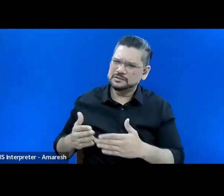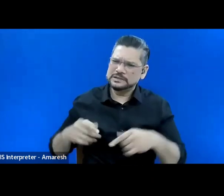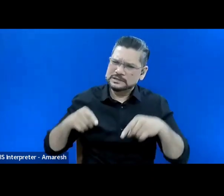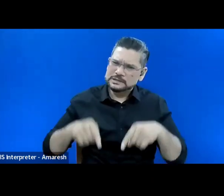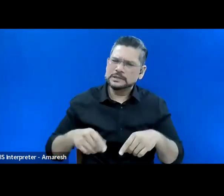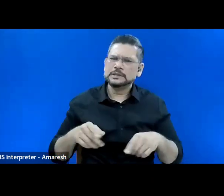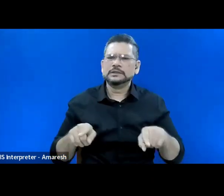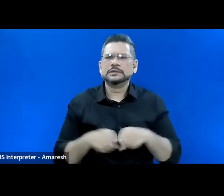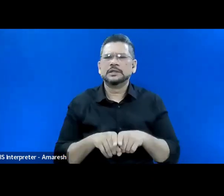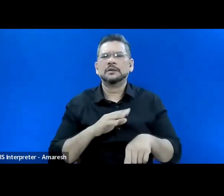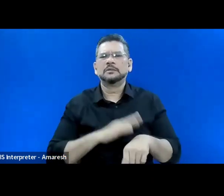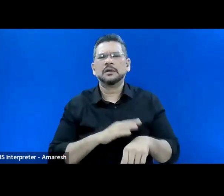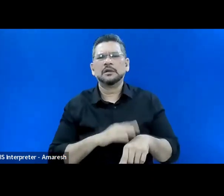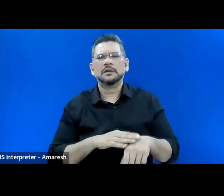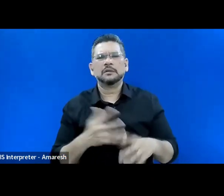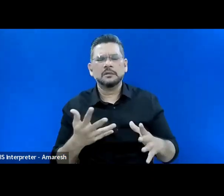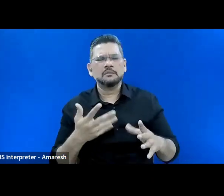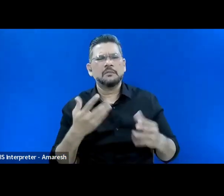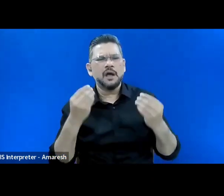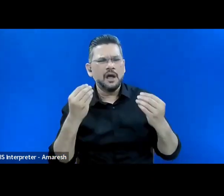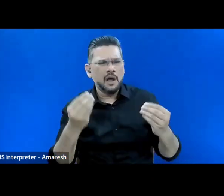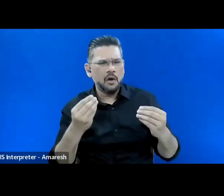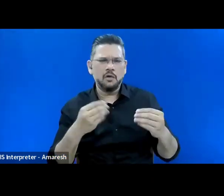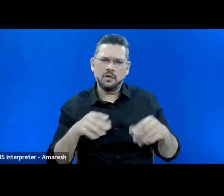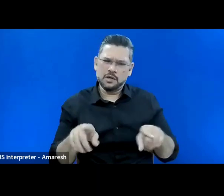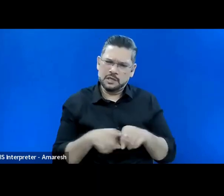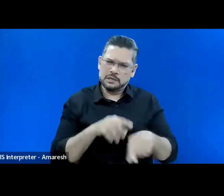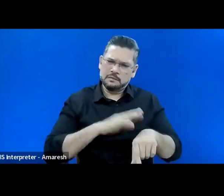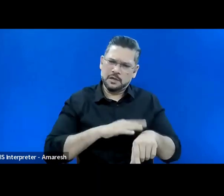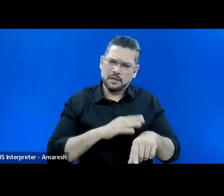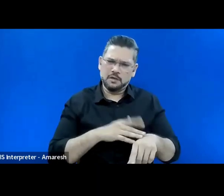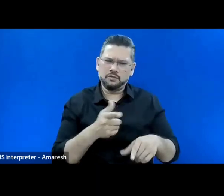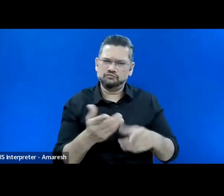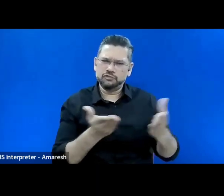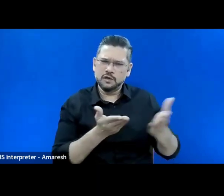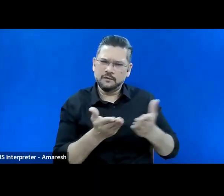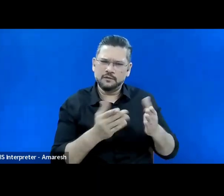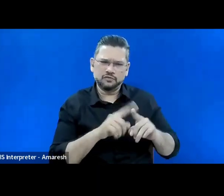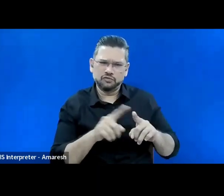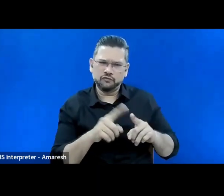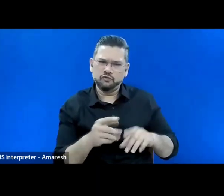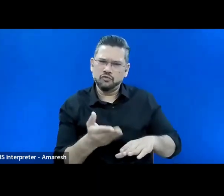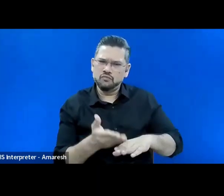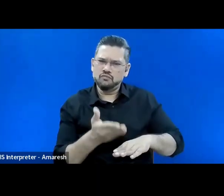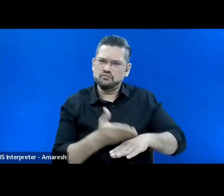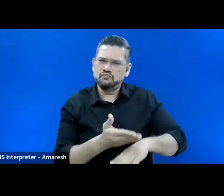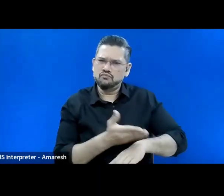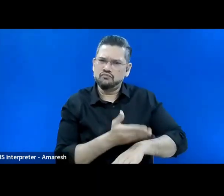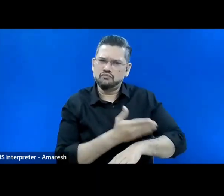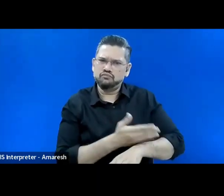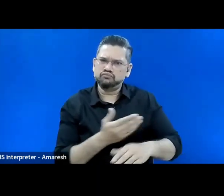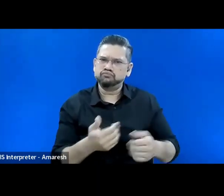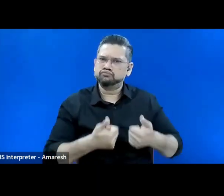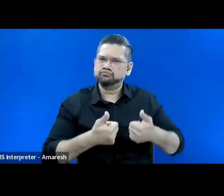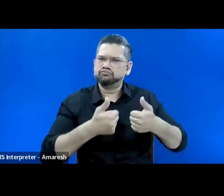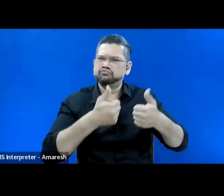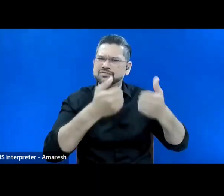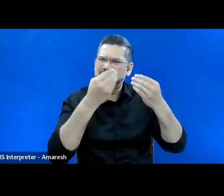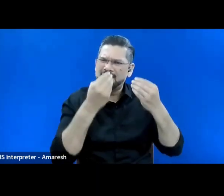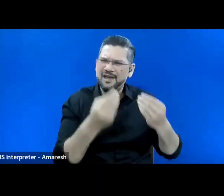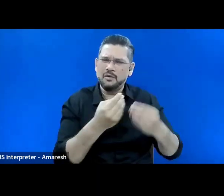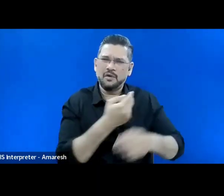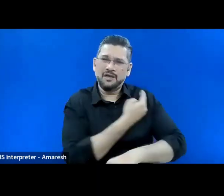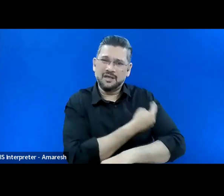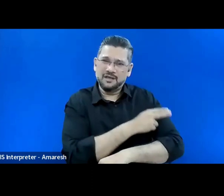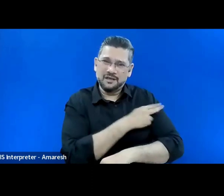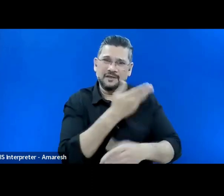up with some sort of standard to improve the services that is being provided by these health services,